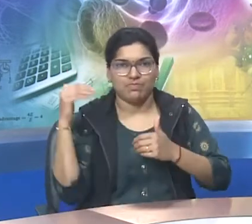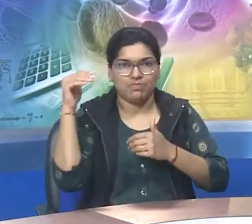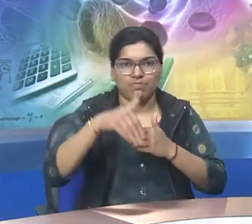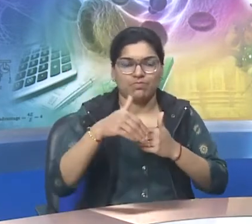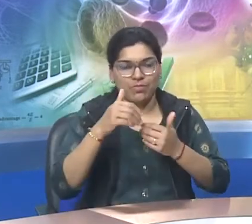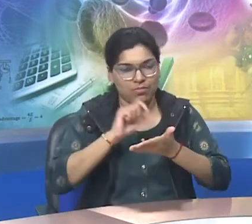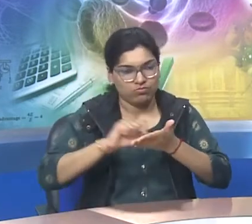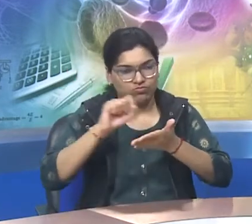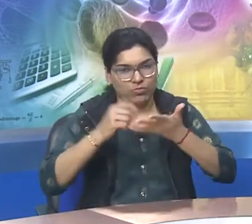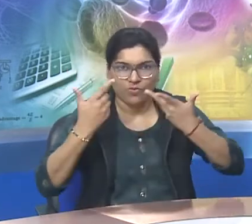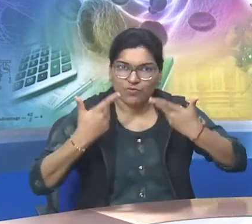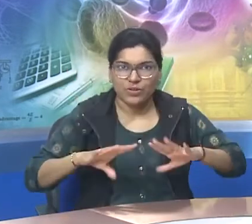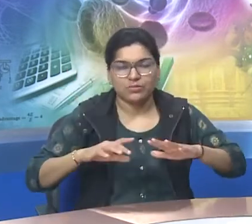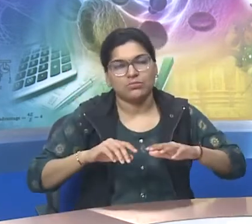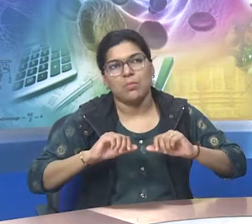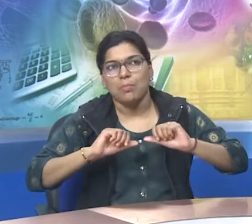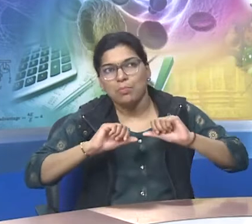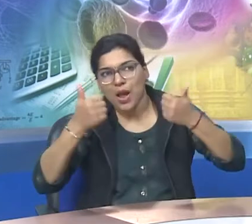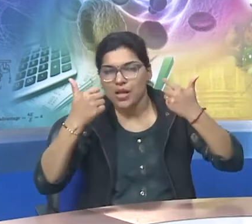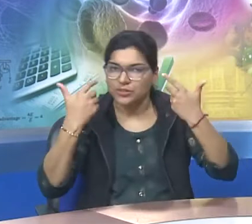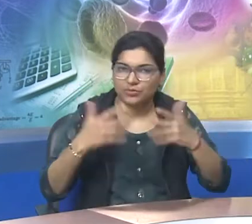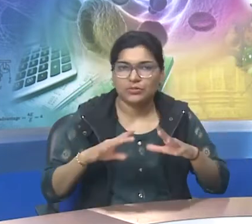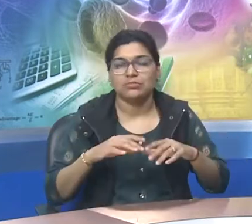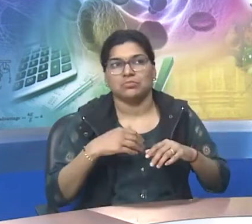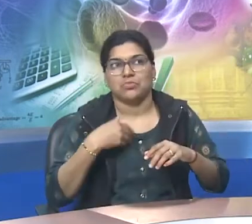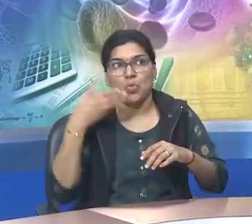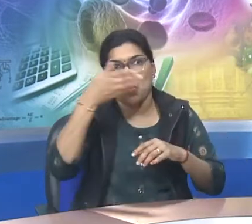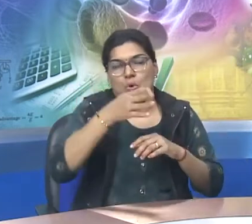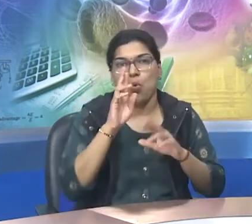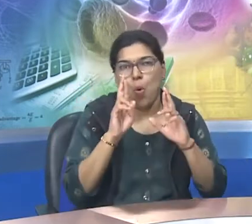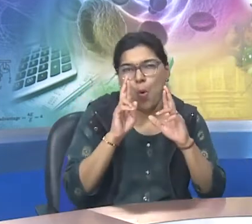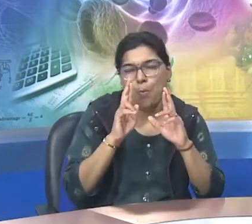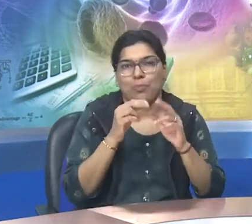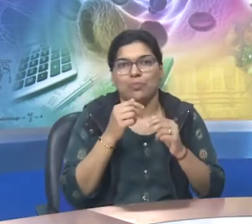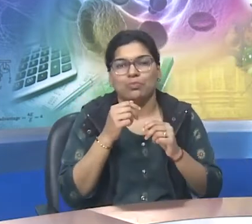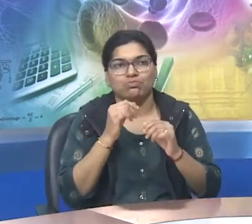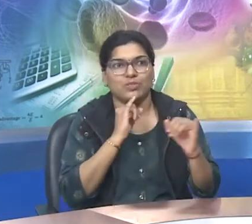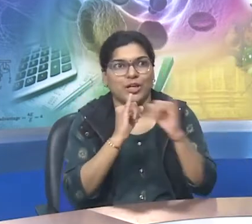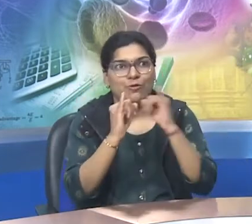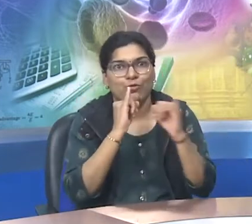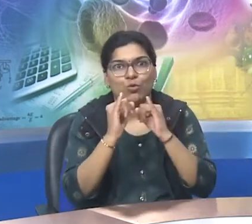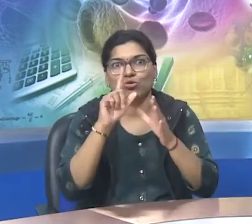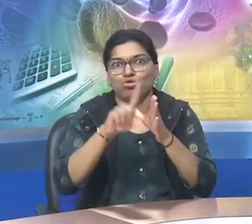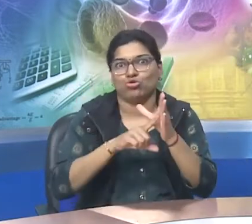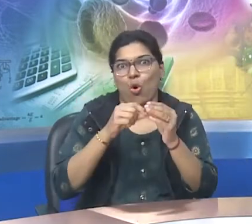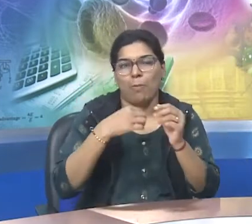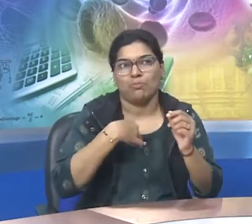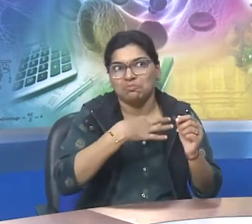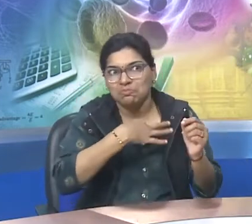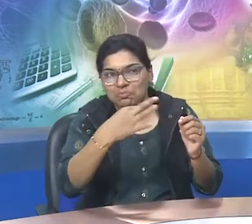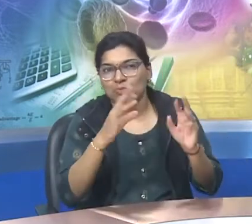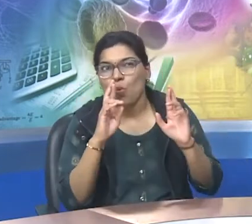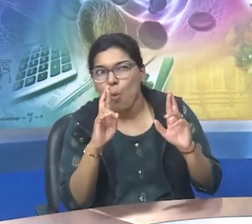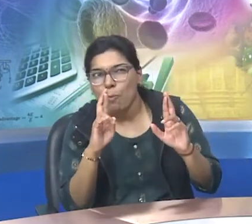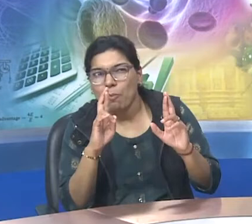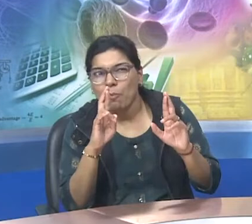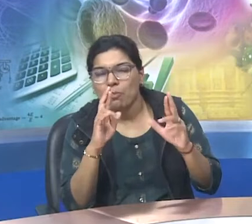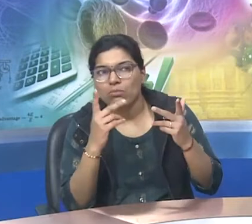I will explain this with an example. Like whenever you have your exam and after giving the exam, you are